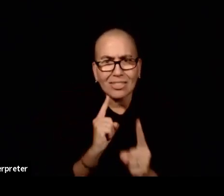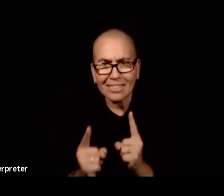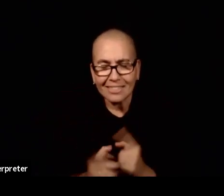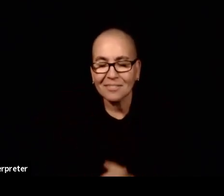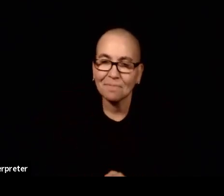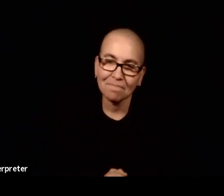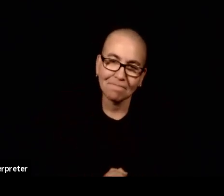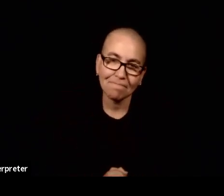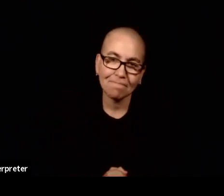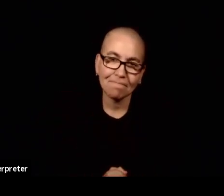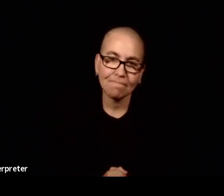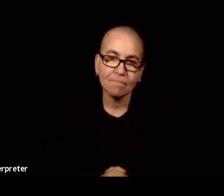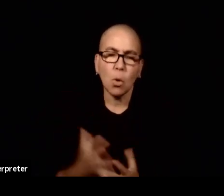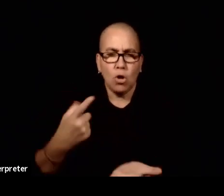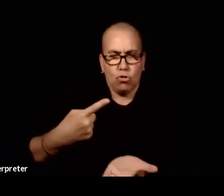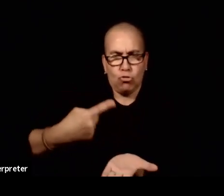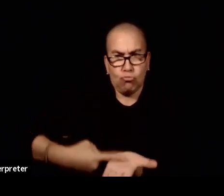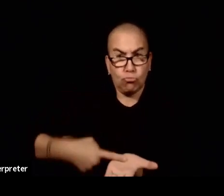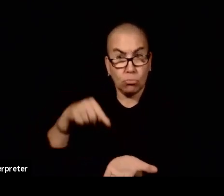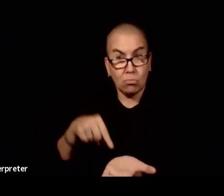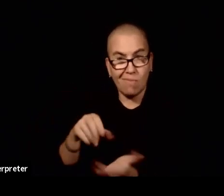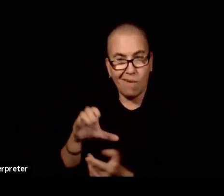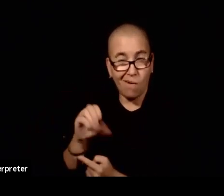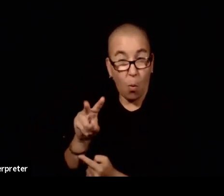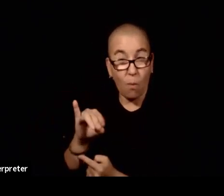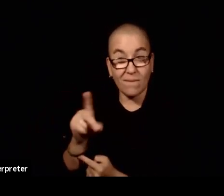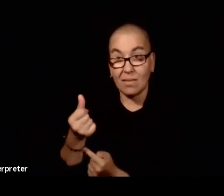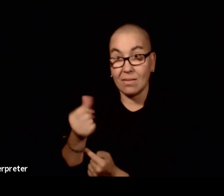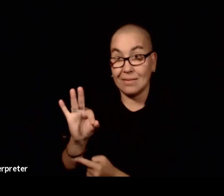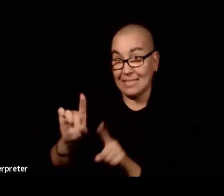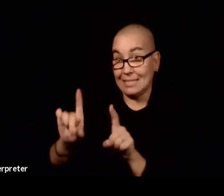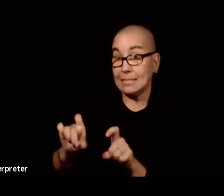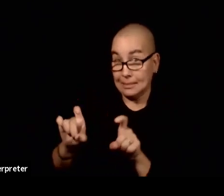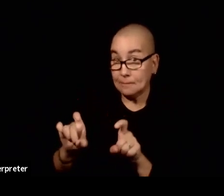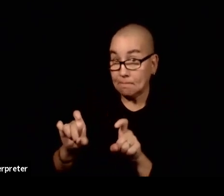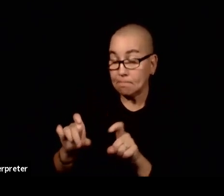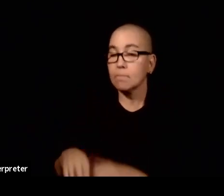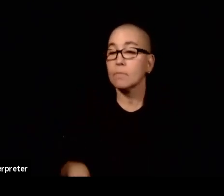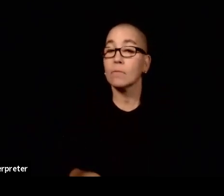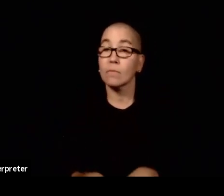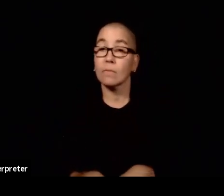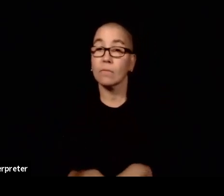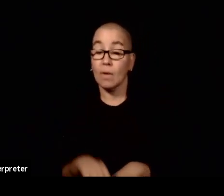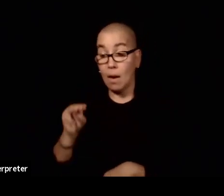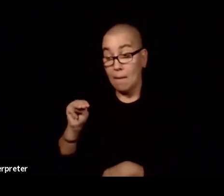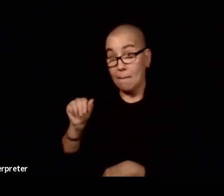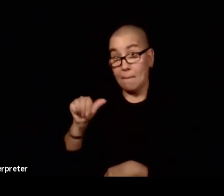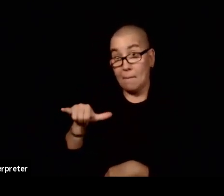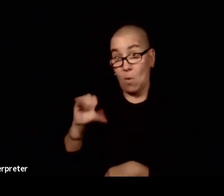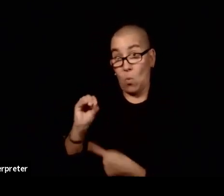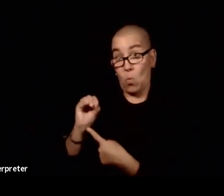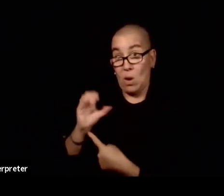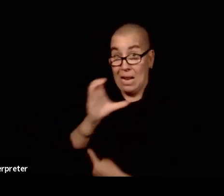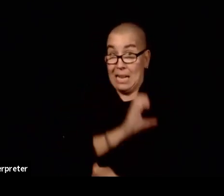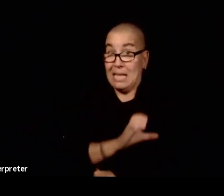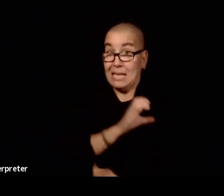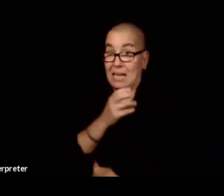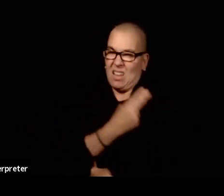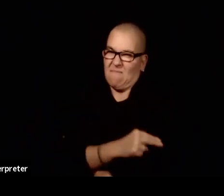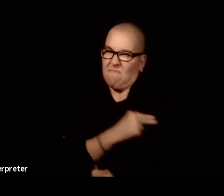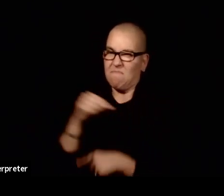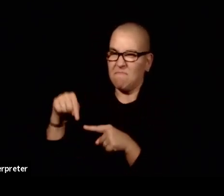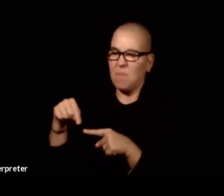that at Mayo, we're just extremely gratitude. We have a deep sense of gratitude that we're able to take our